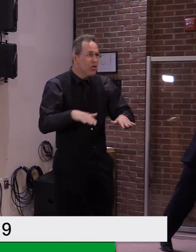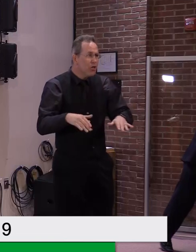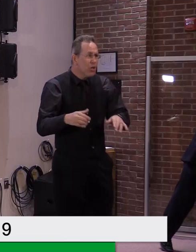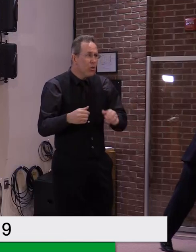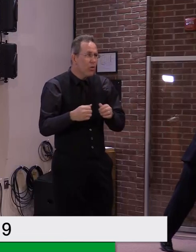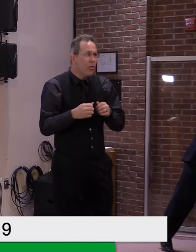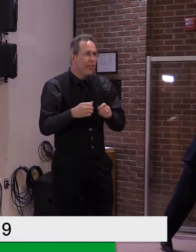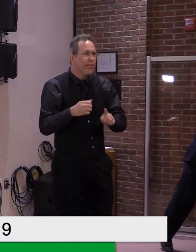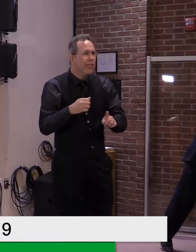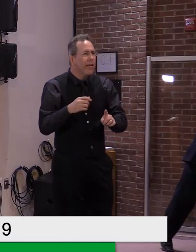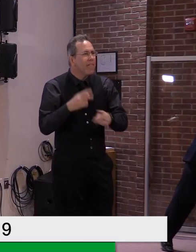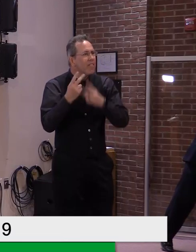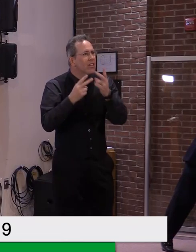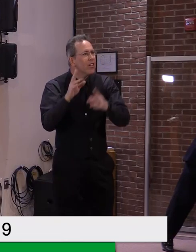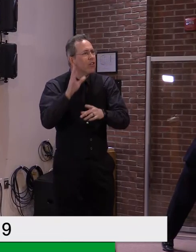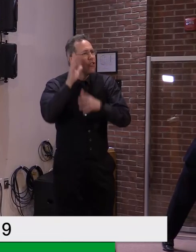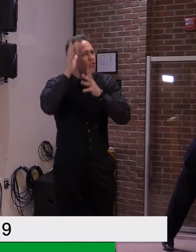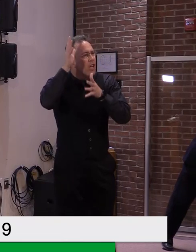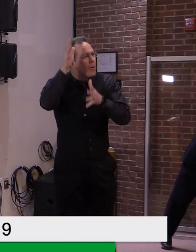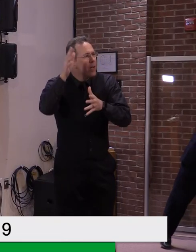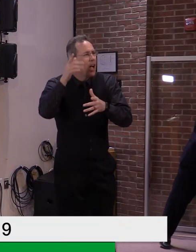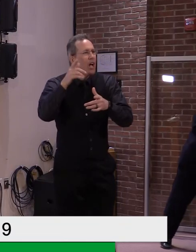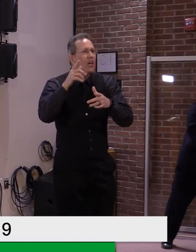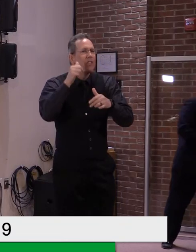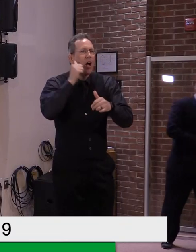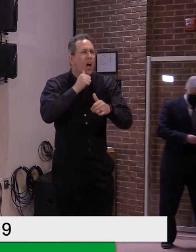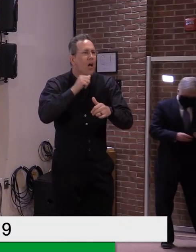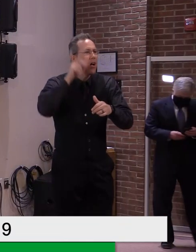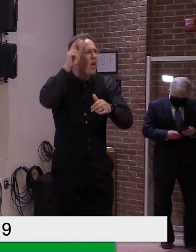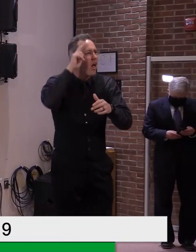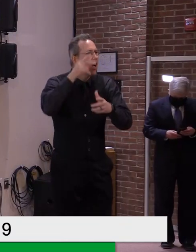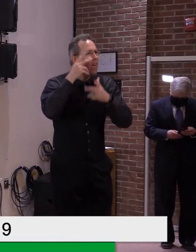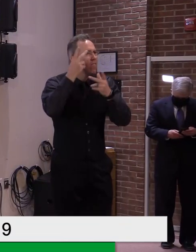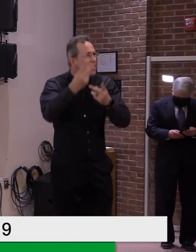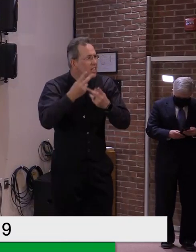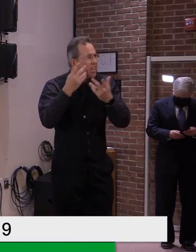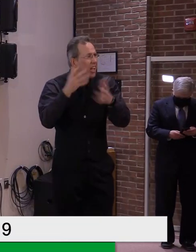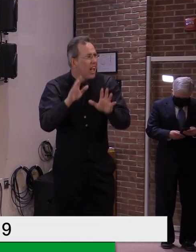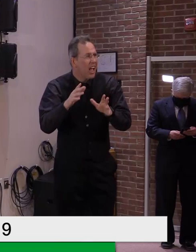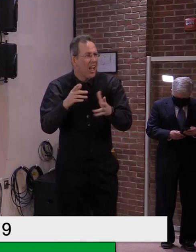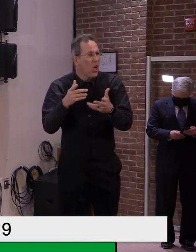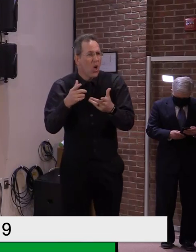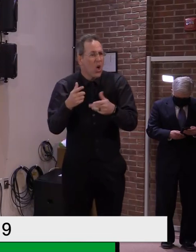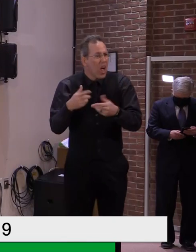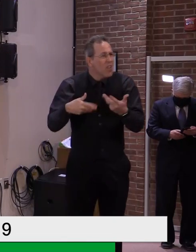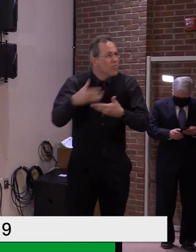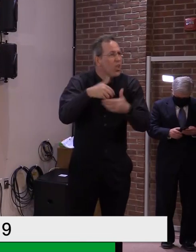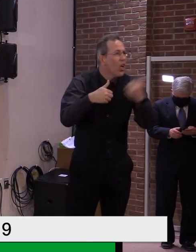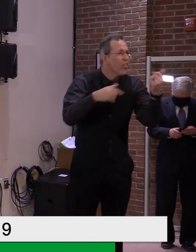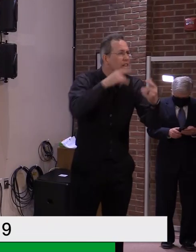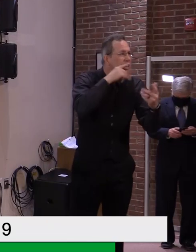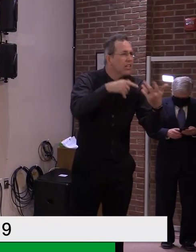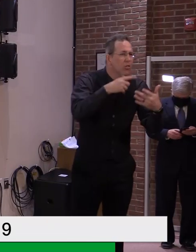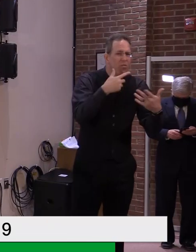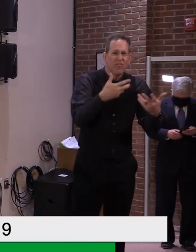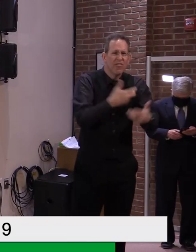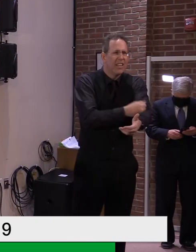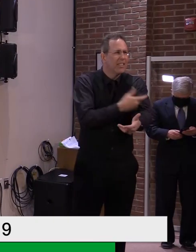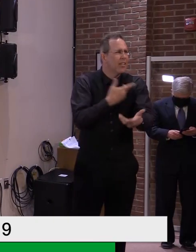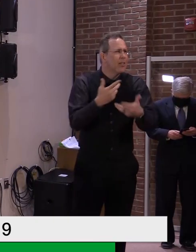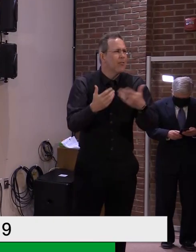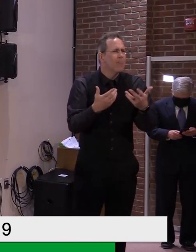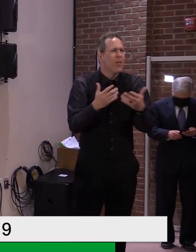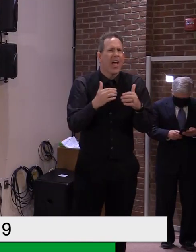like that that are kind of beyond, you know, the actual, you know, restrictions that are in place in schools and summer